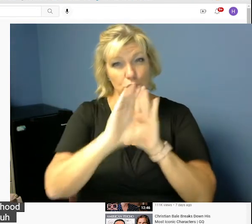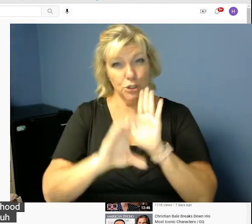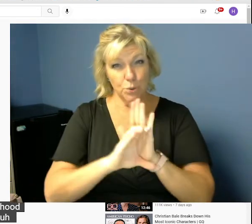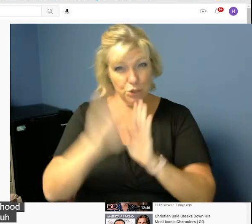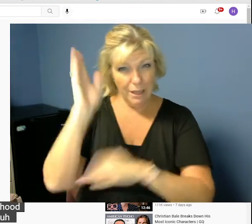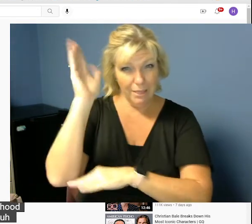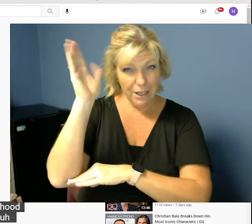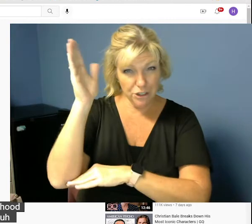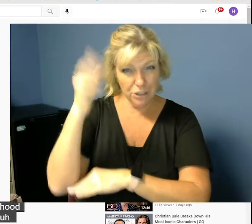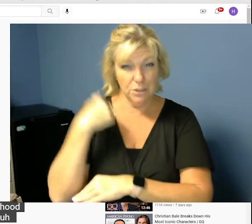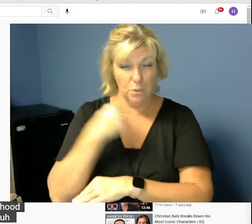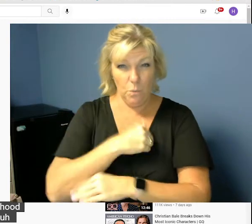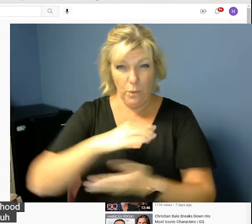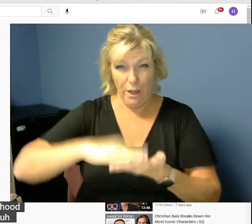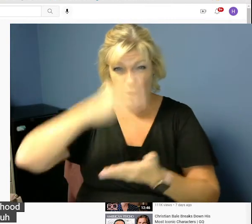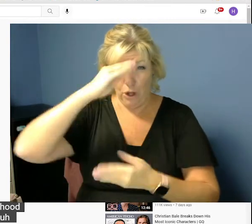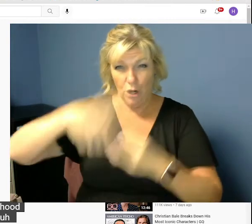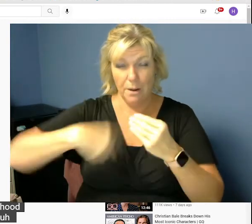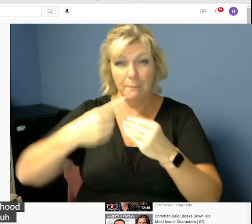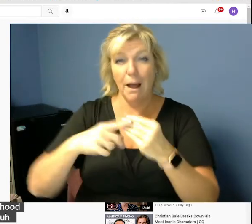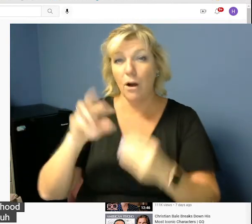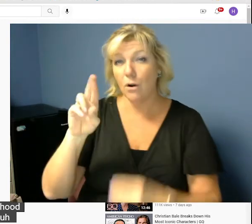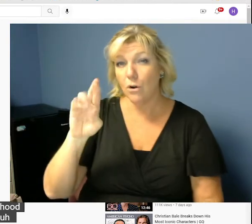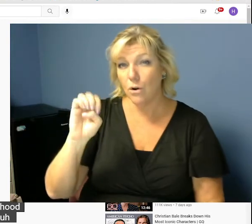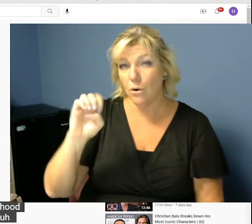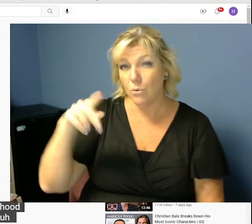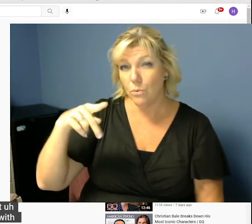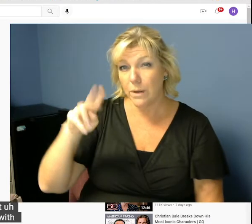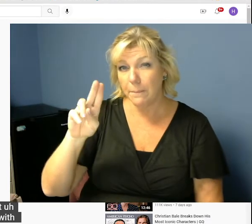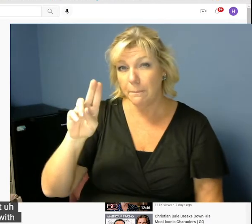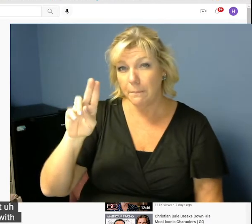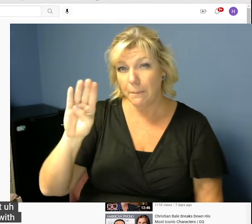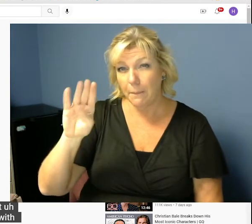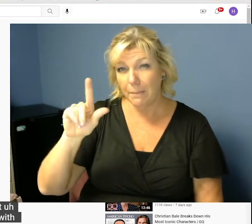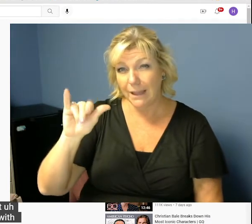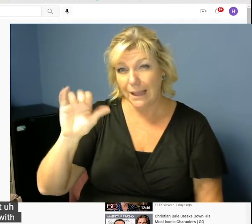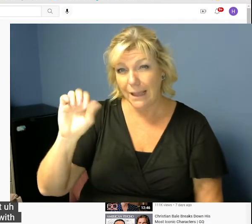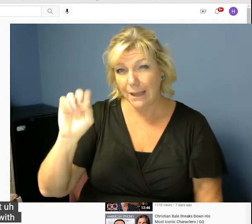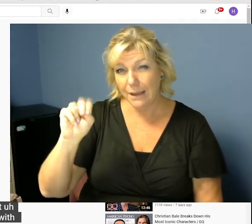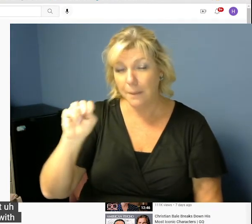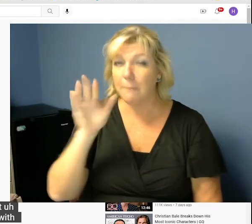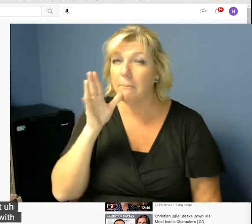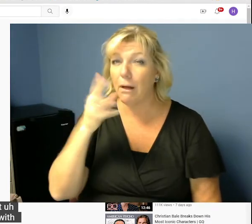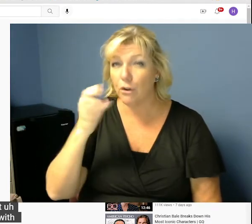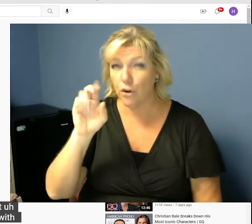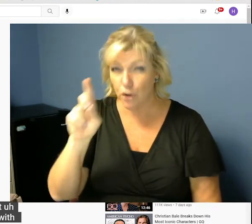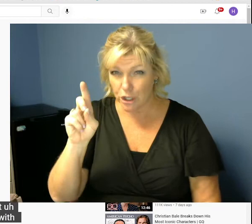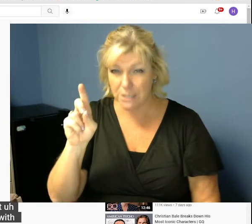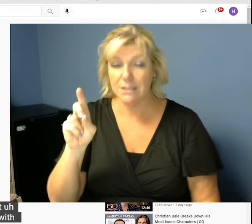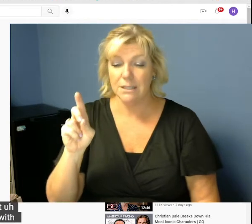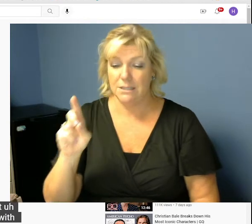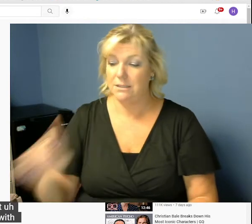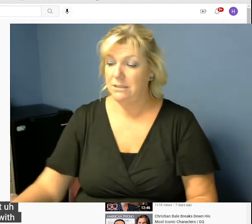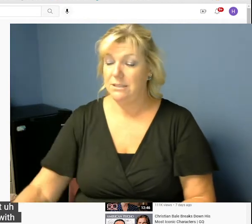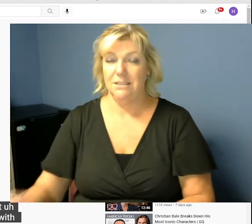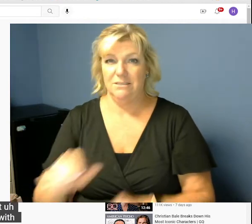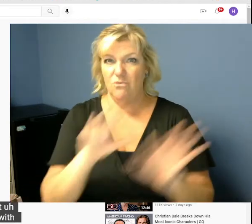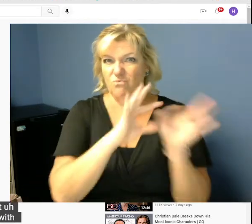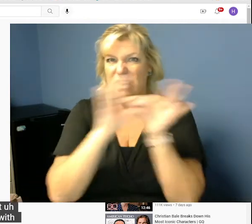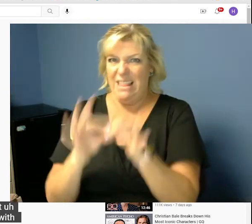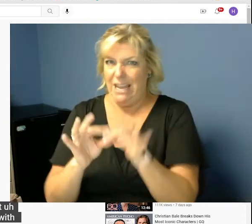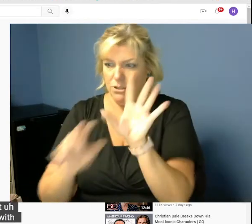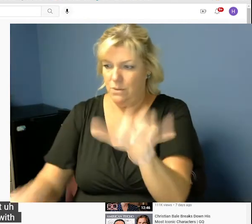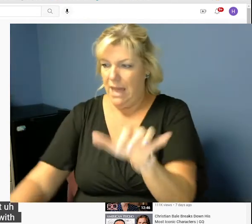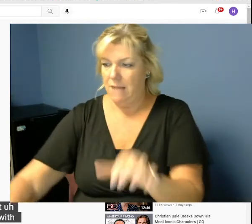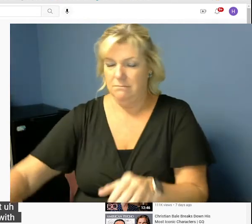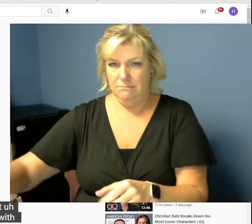in the Constitution lecture, and this is called domesticity as an extension of that Republican